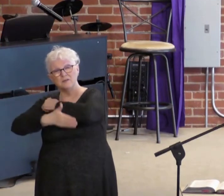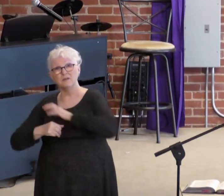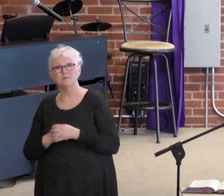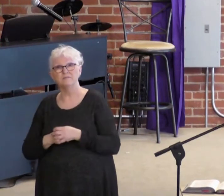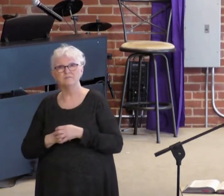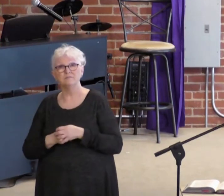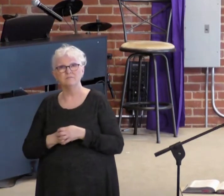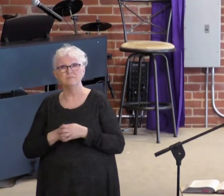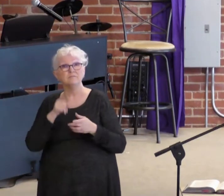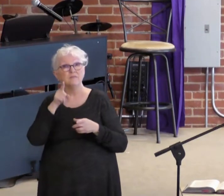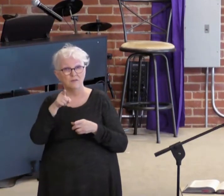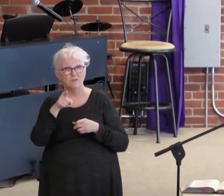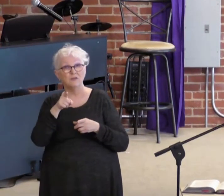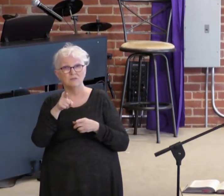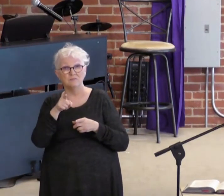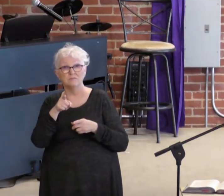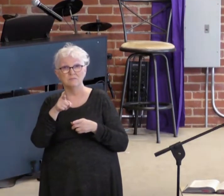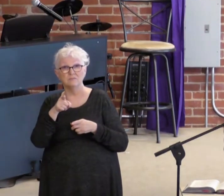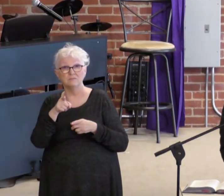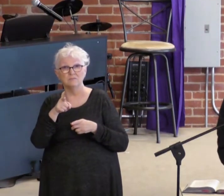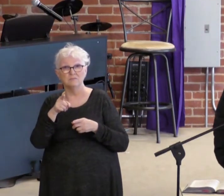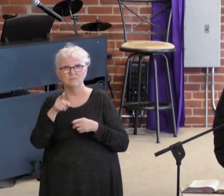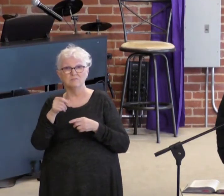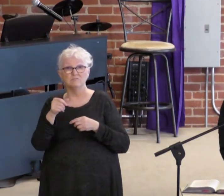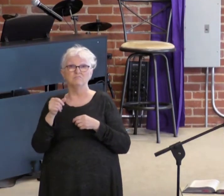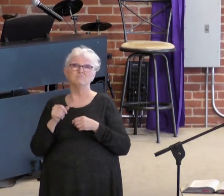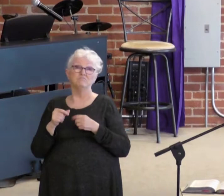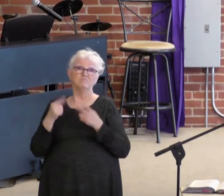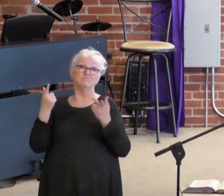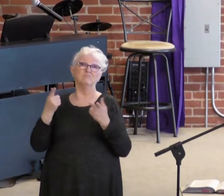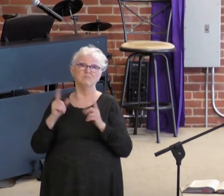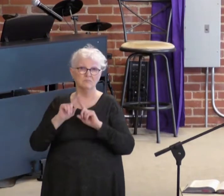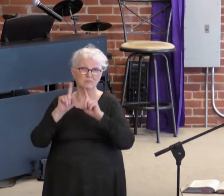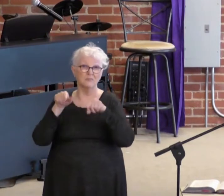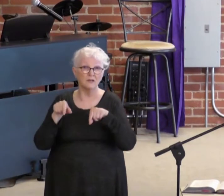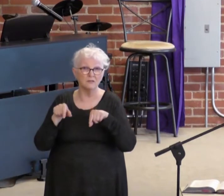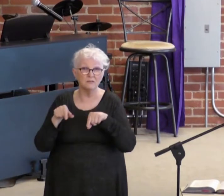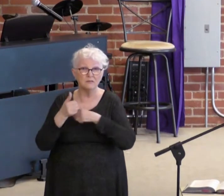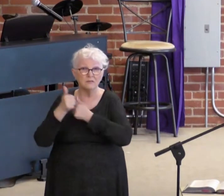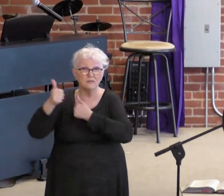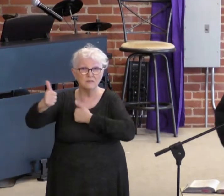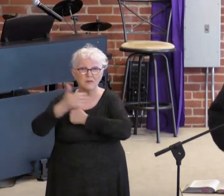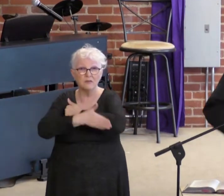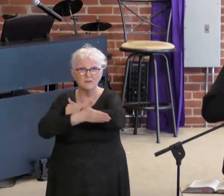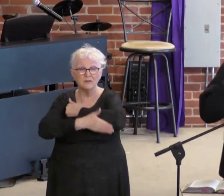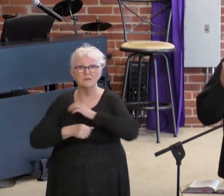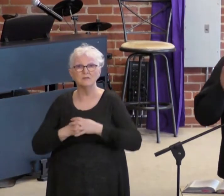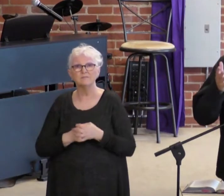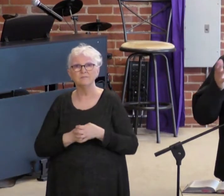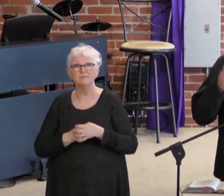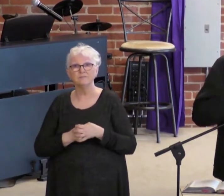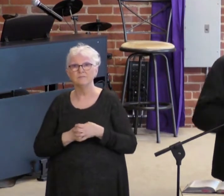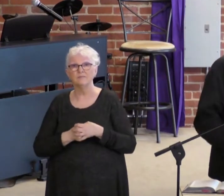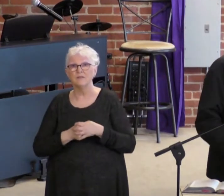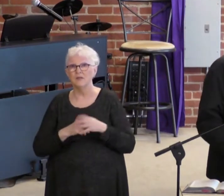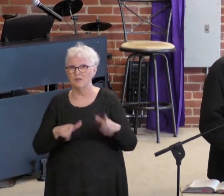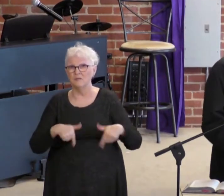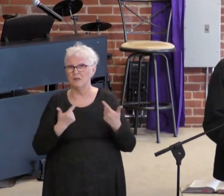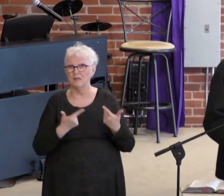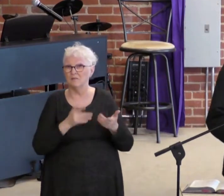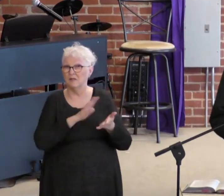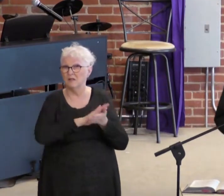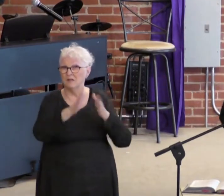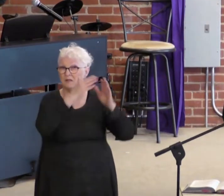in the far country? You may be in the far country today listening to my words. You know, you can be living in a